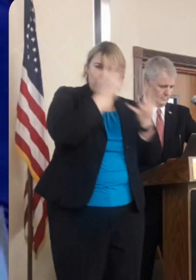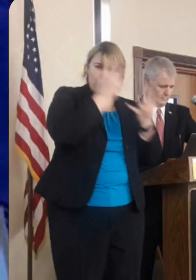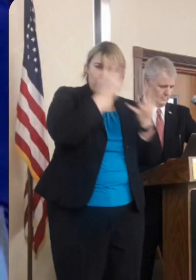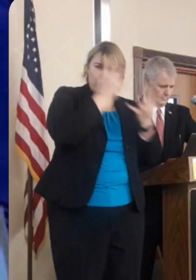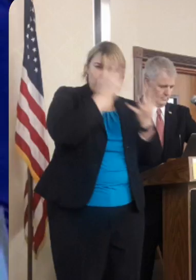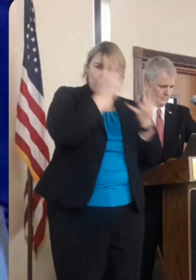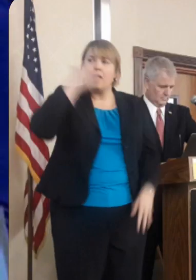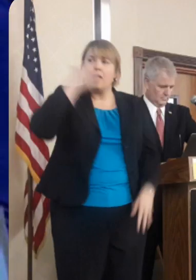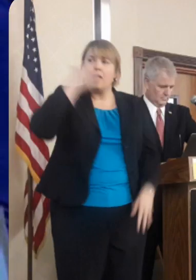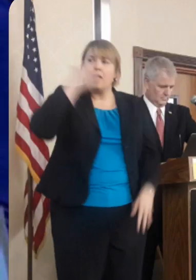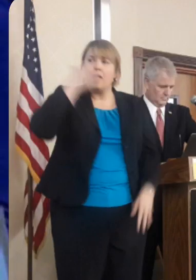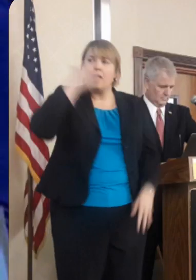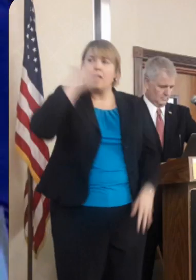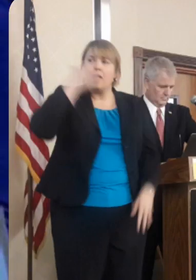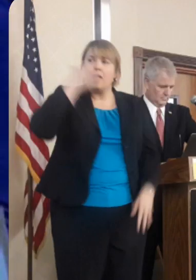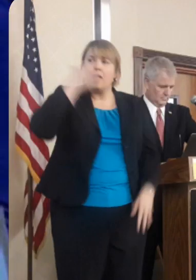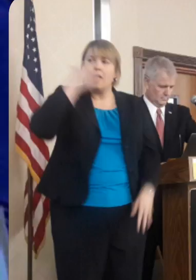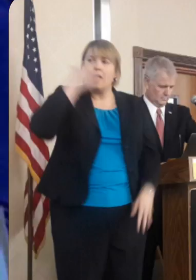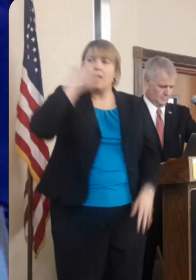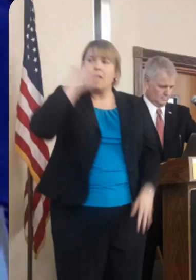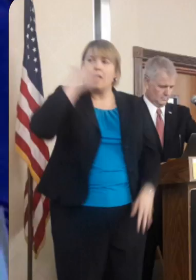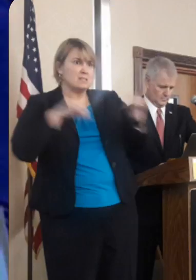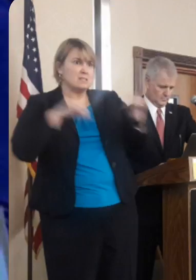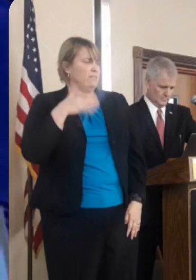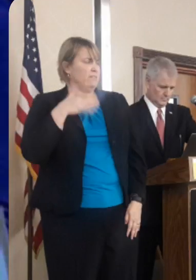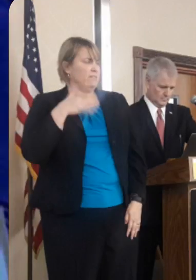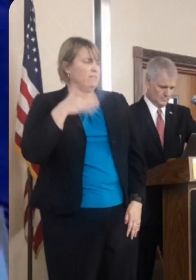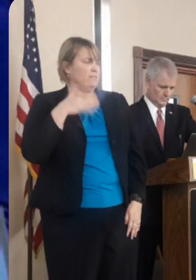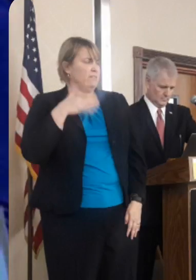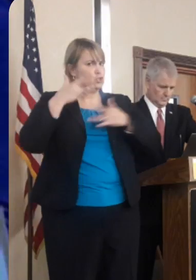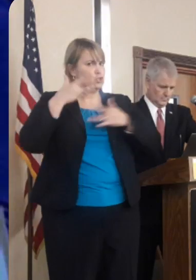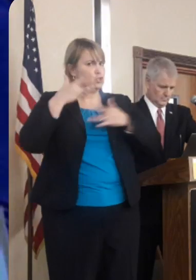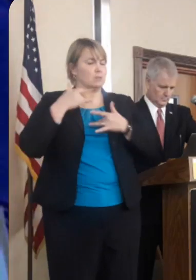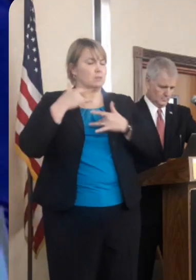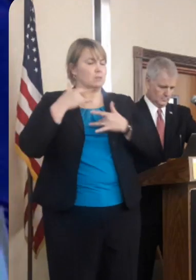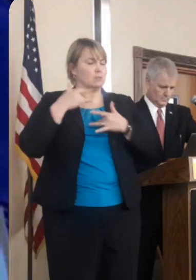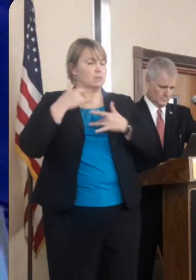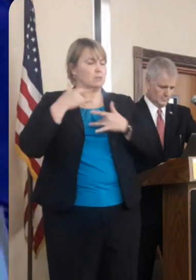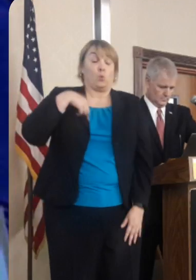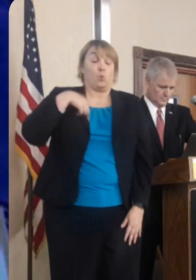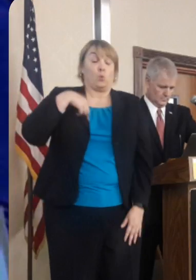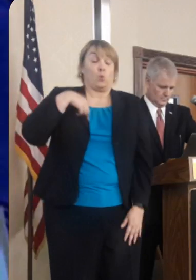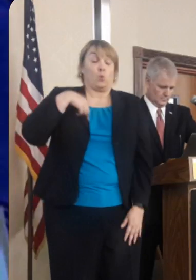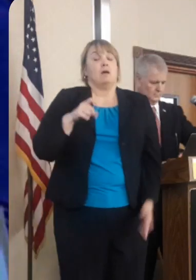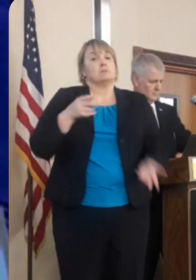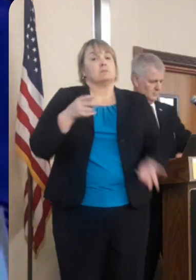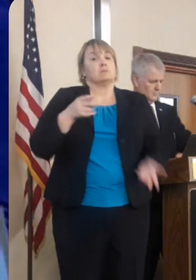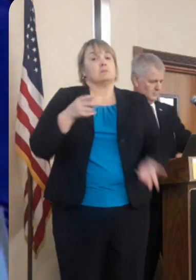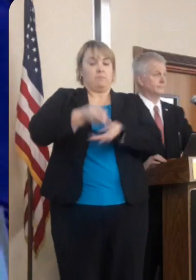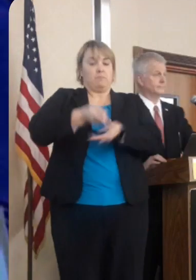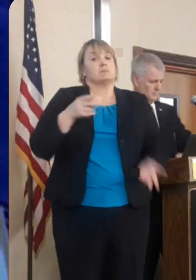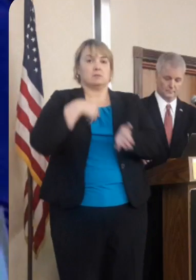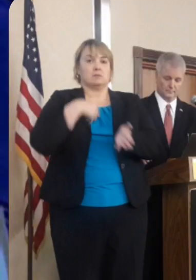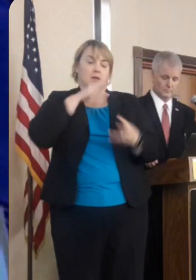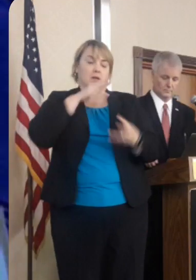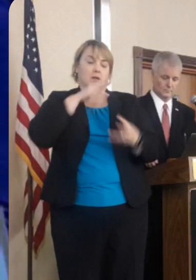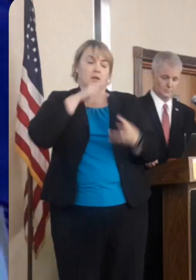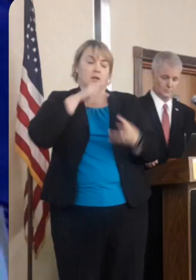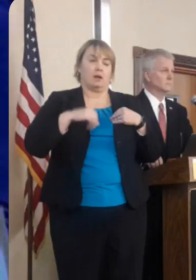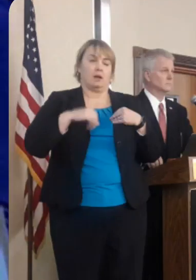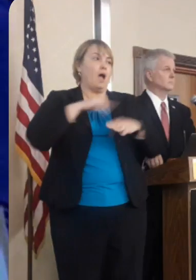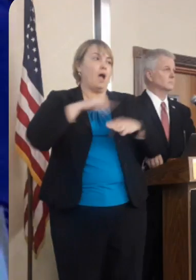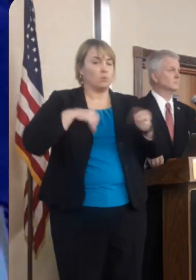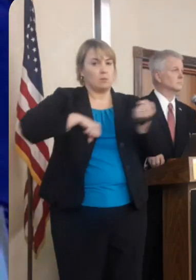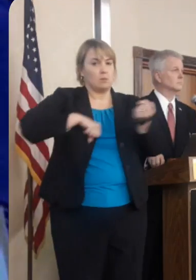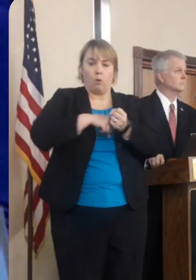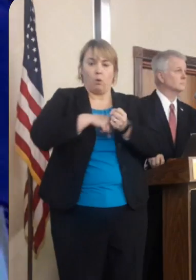as a party need to take the higher ground and say that we will not stand for that. I will not support this, and I think it's a bad idea for our